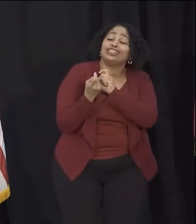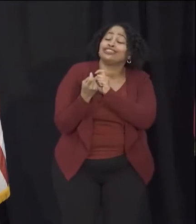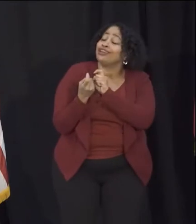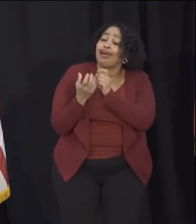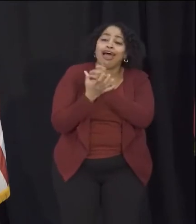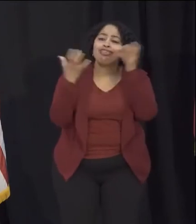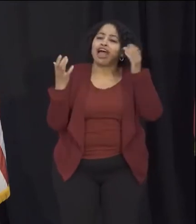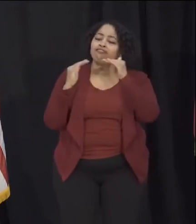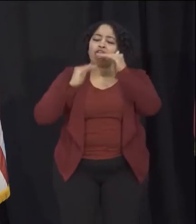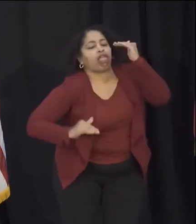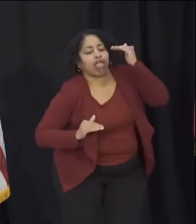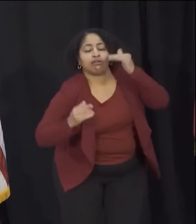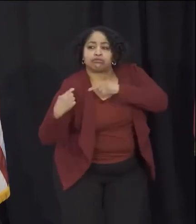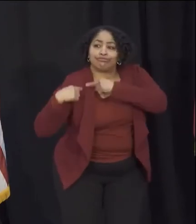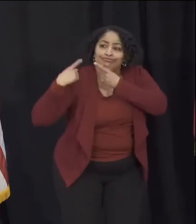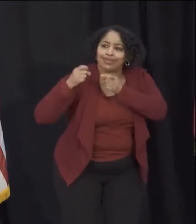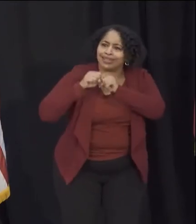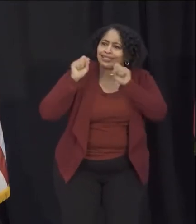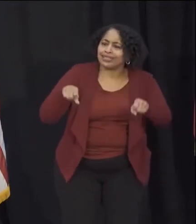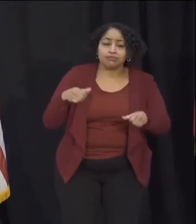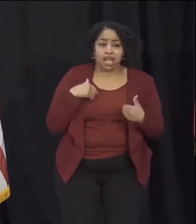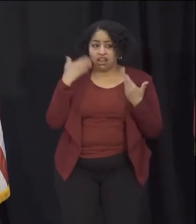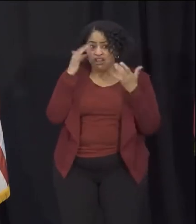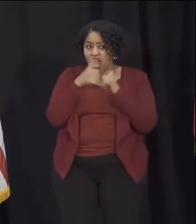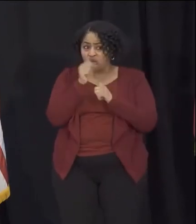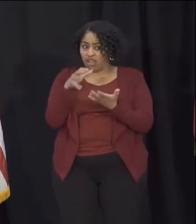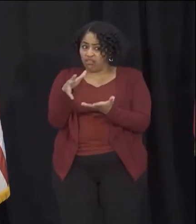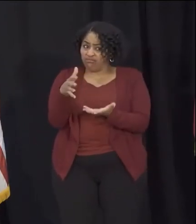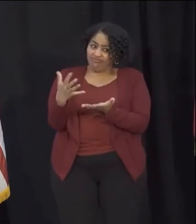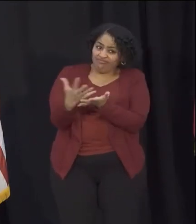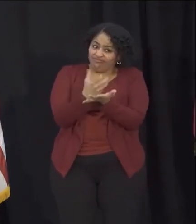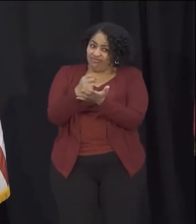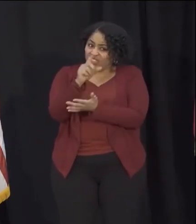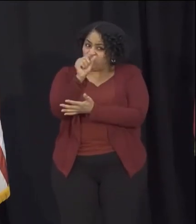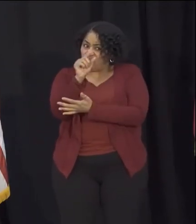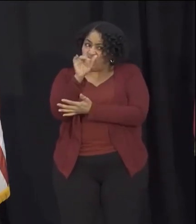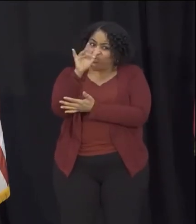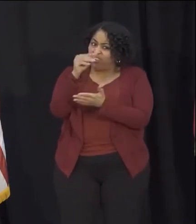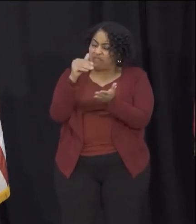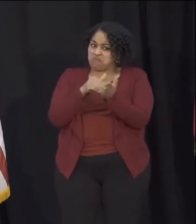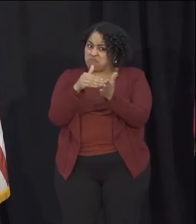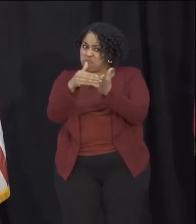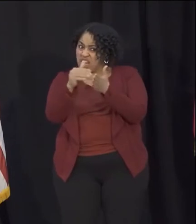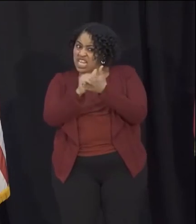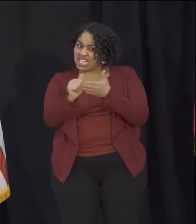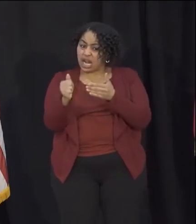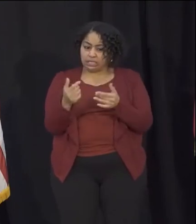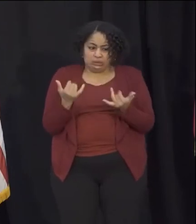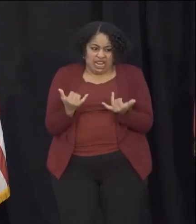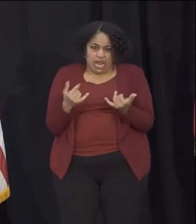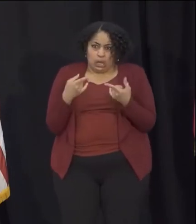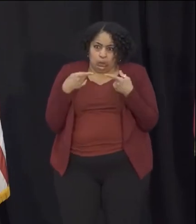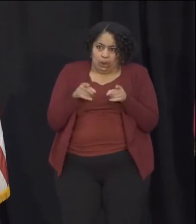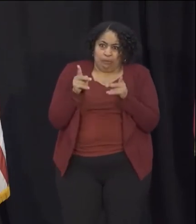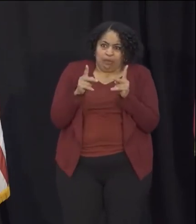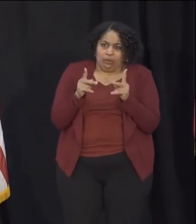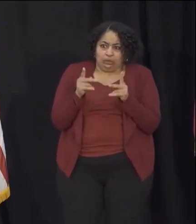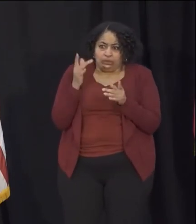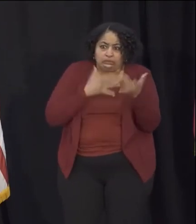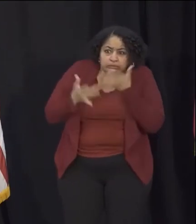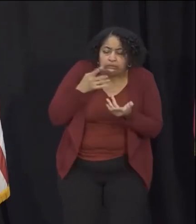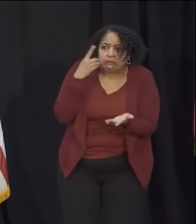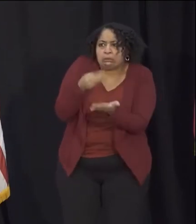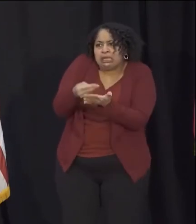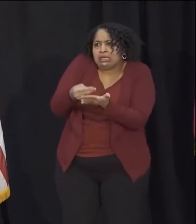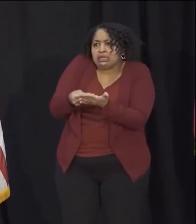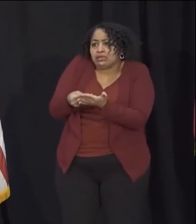of the inequities in the system. I just don't know how you could raise $20 or $25 million in the middle of a recession. And I